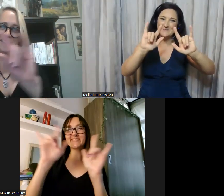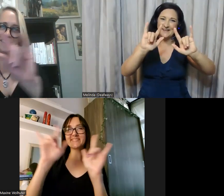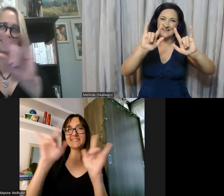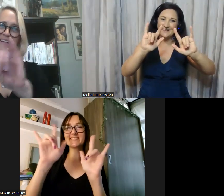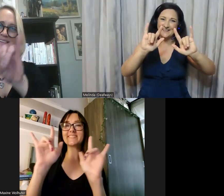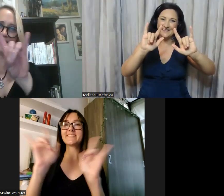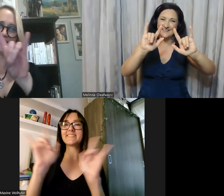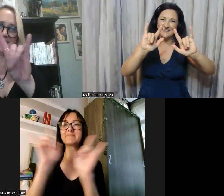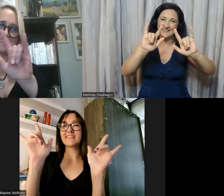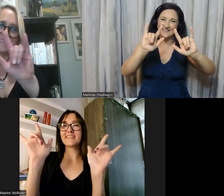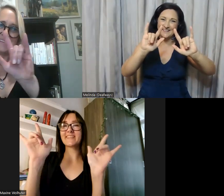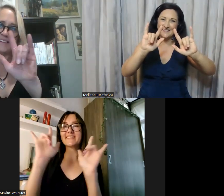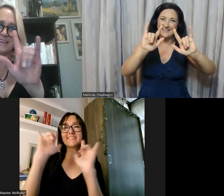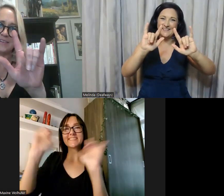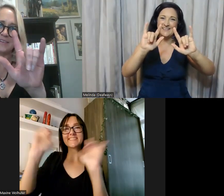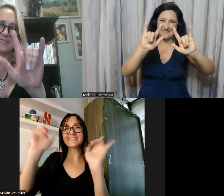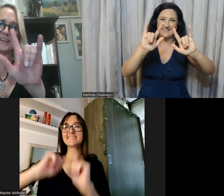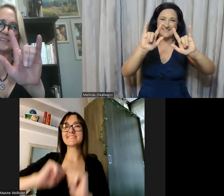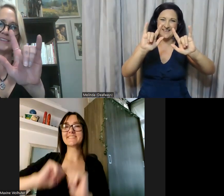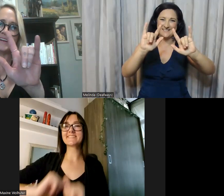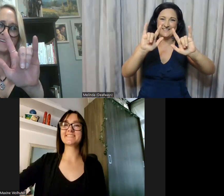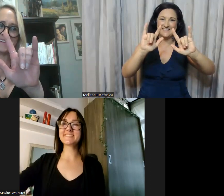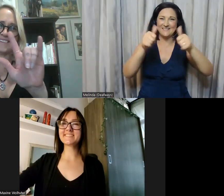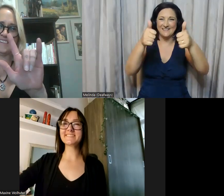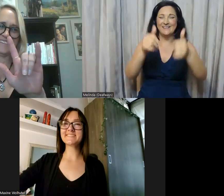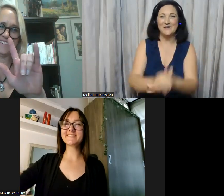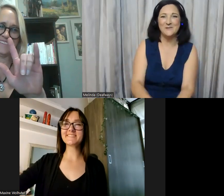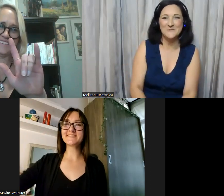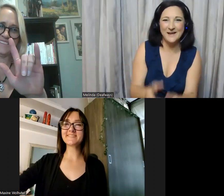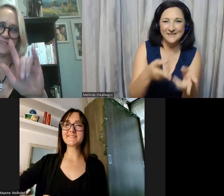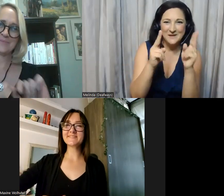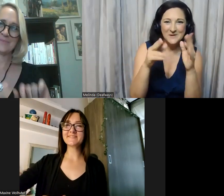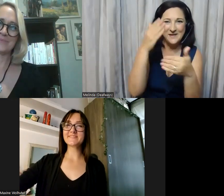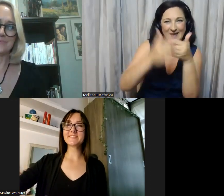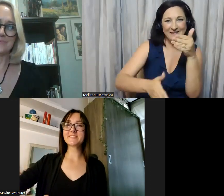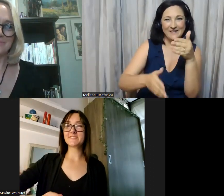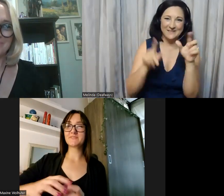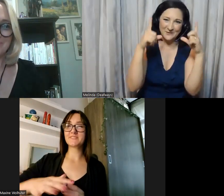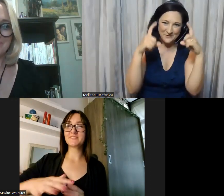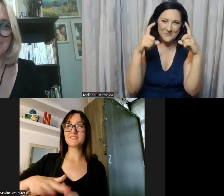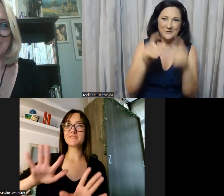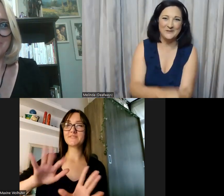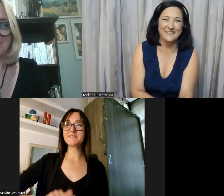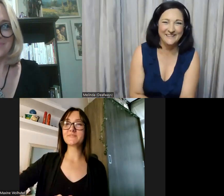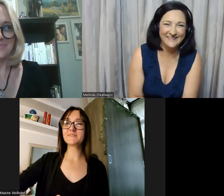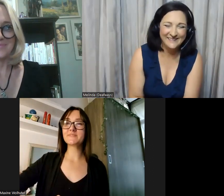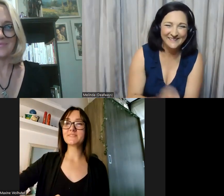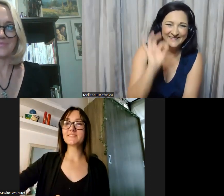kan ons hom gebruik. Doen ek dit reg? Yes, yes. Dan kan ons hom kat op die einde, dan sit ons 'n